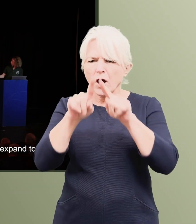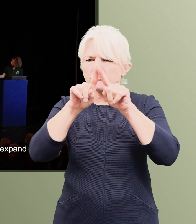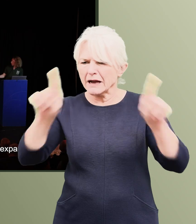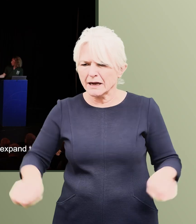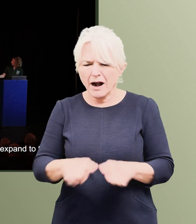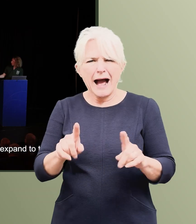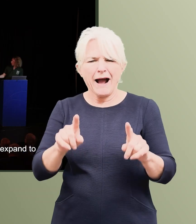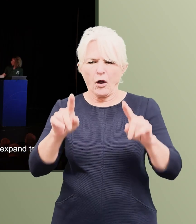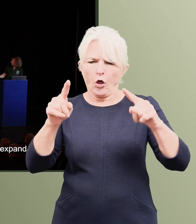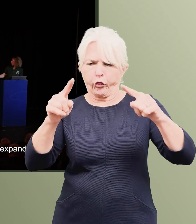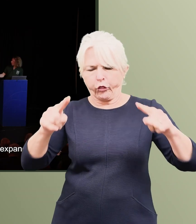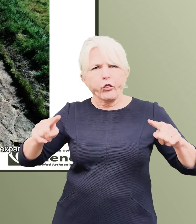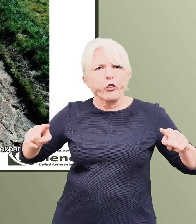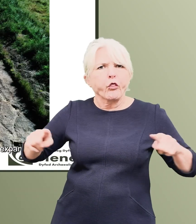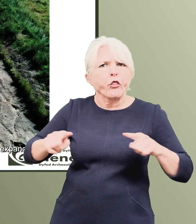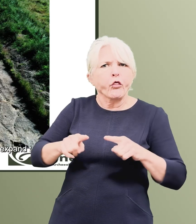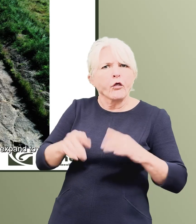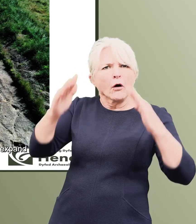which then, so this is it again here,